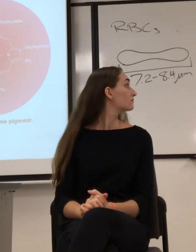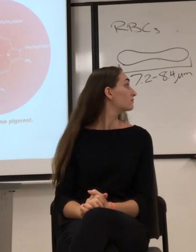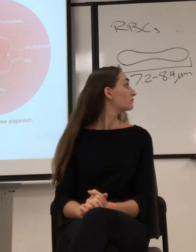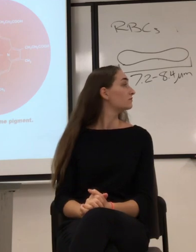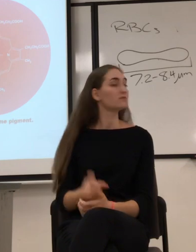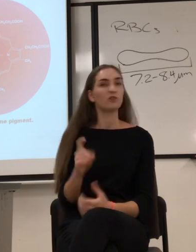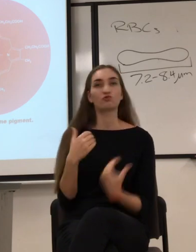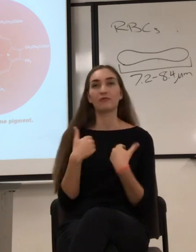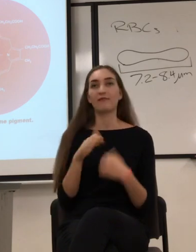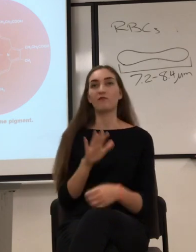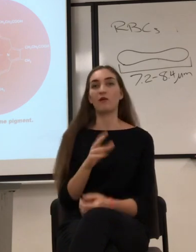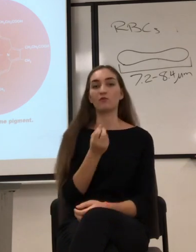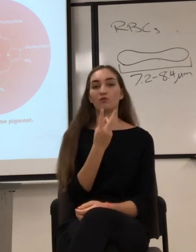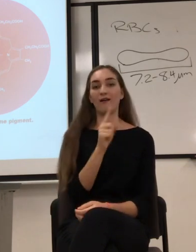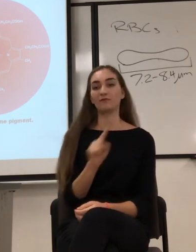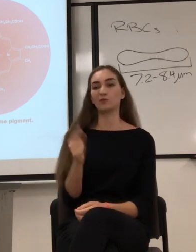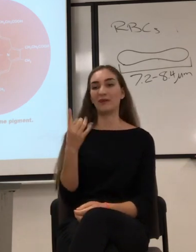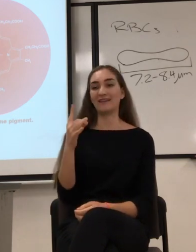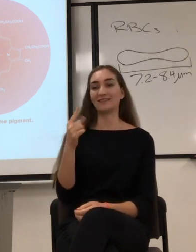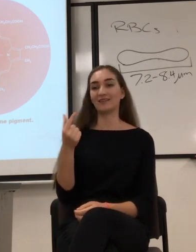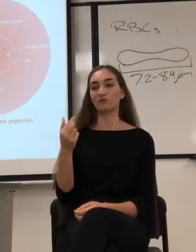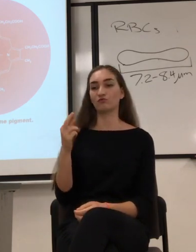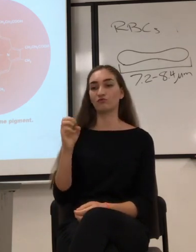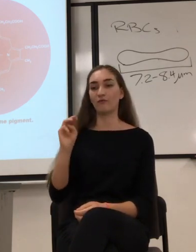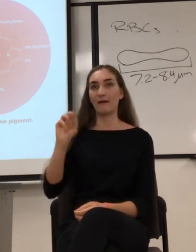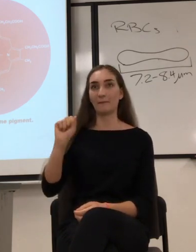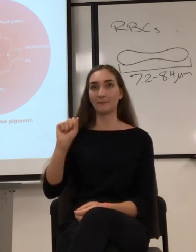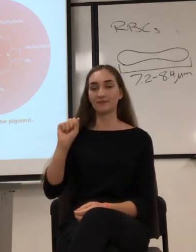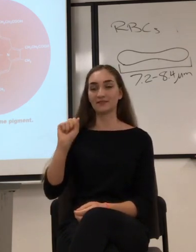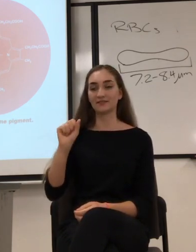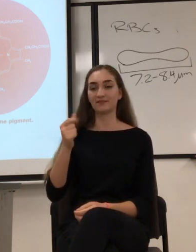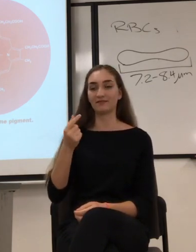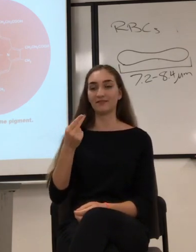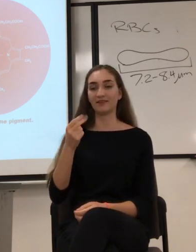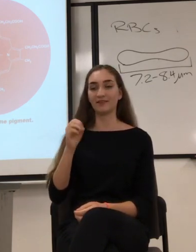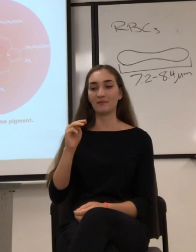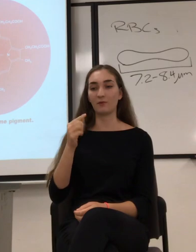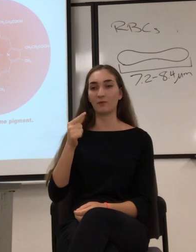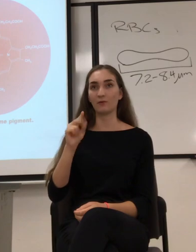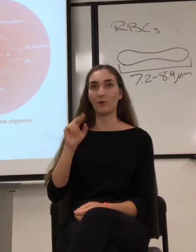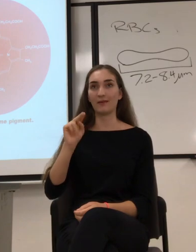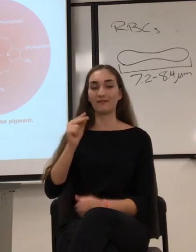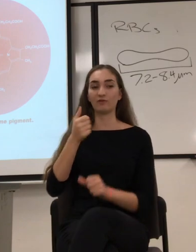You should have about 12 to 18 grams of hemoglobin per deciliter of blood,